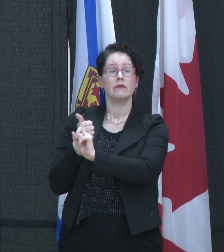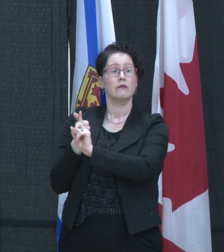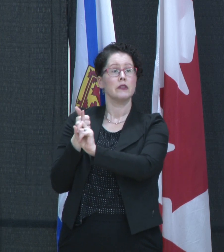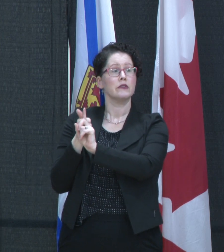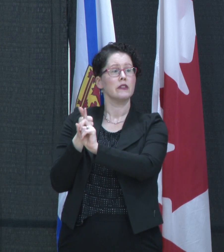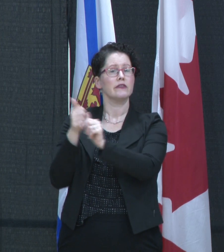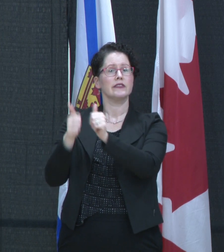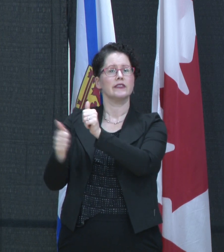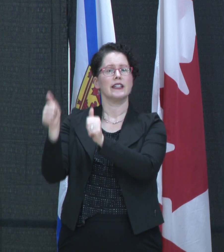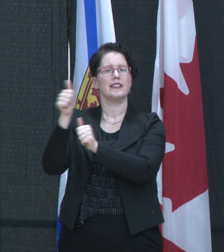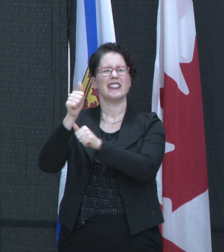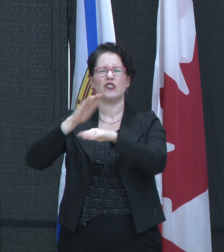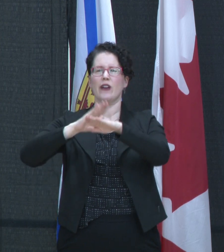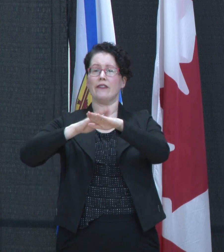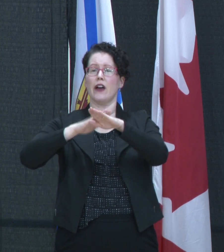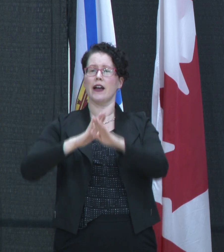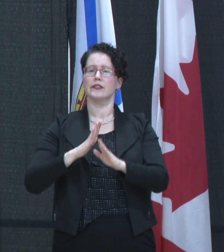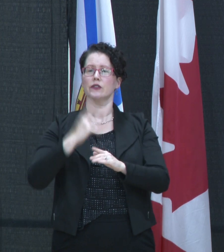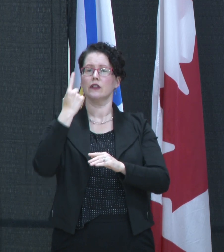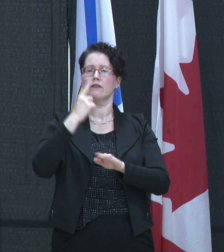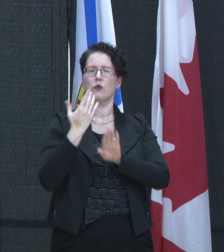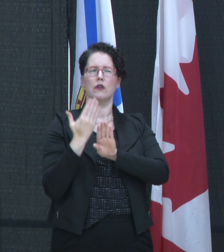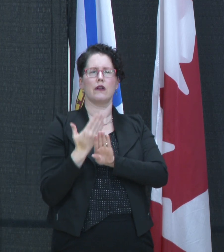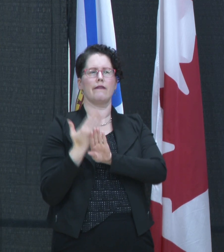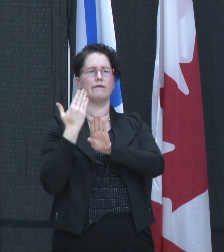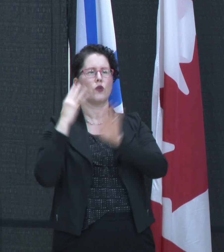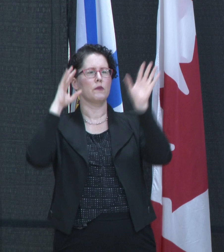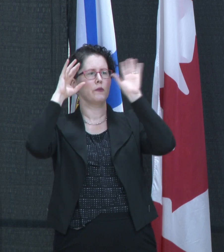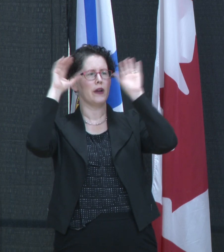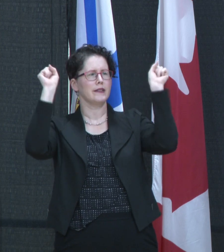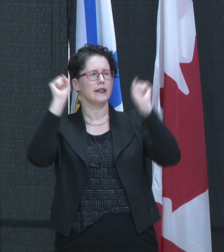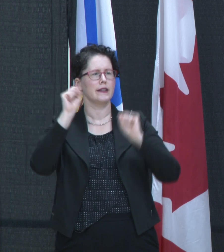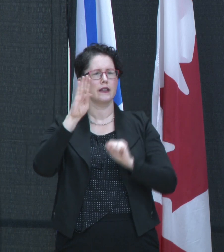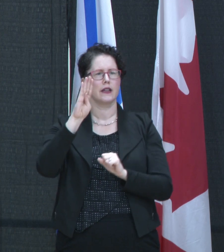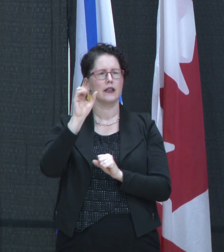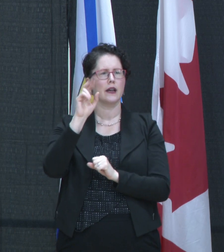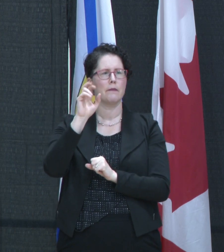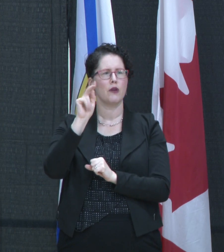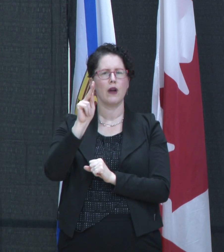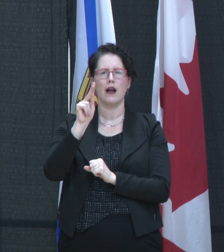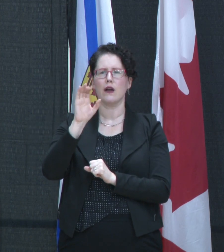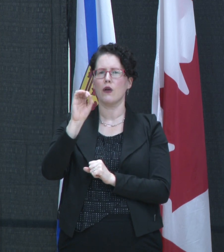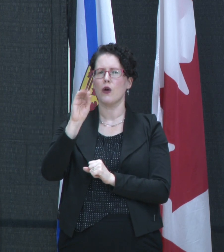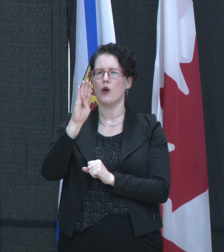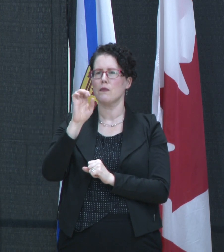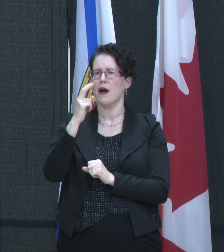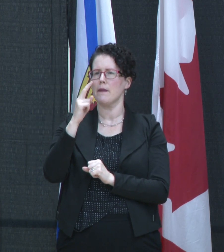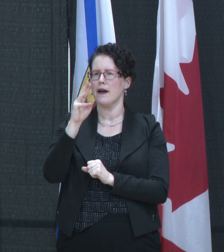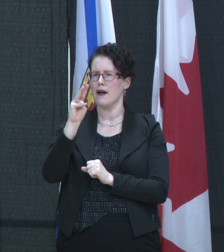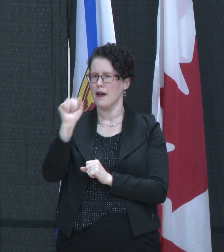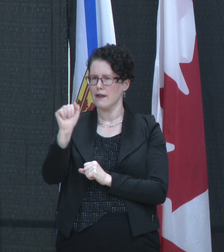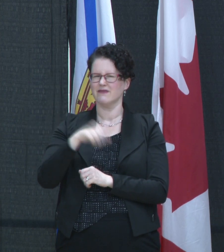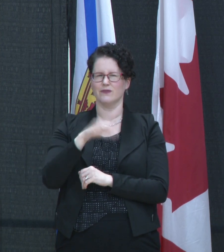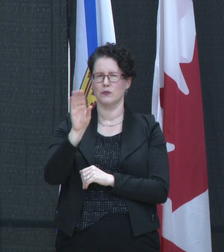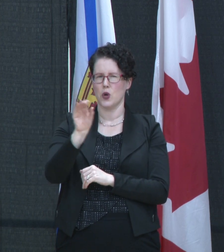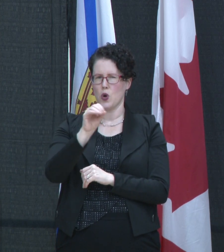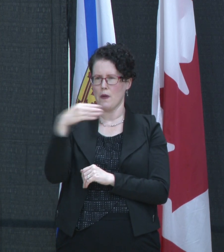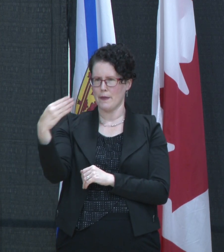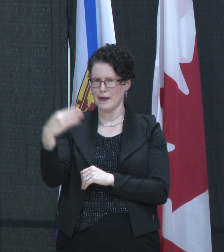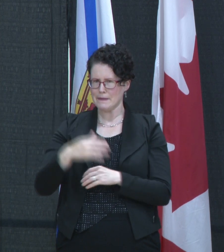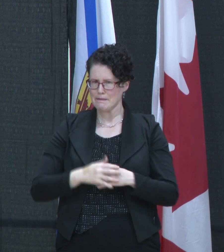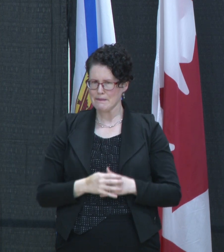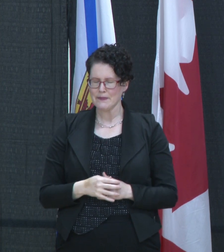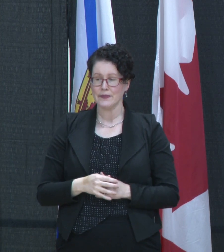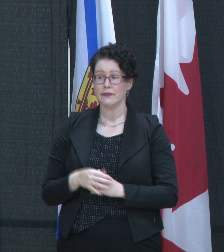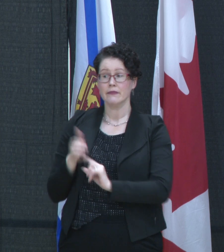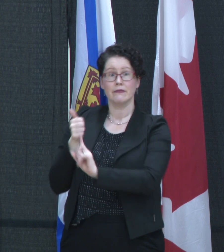advisor to former U.S. President Barack Obama. In fact, Valerie Jarrett's often was